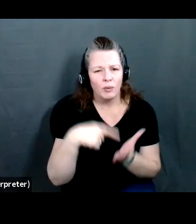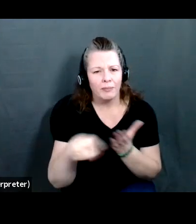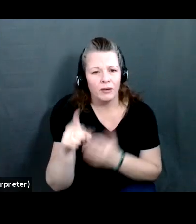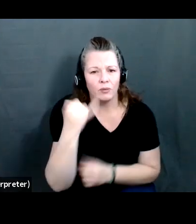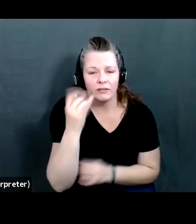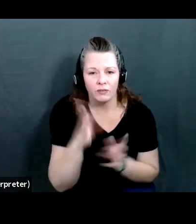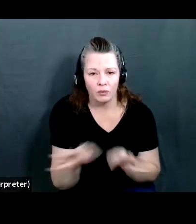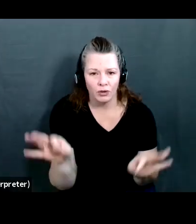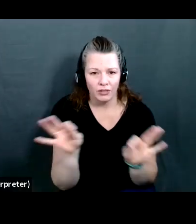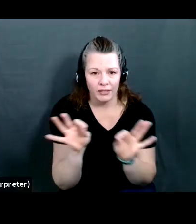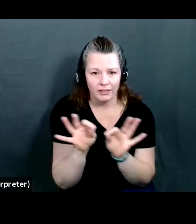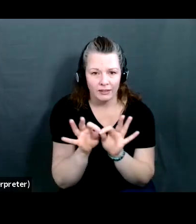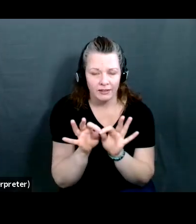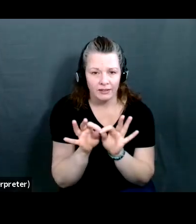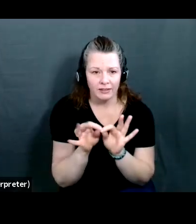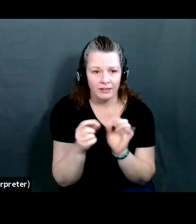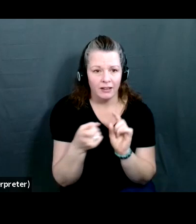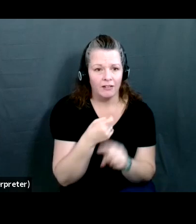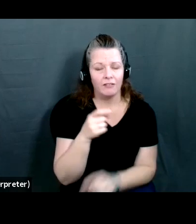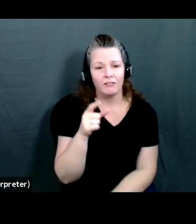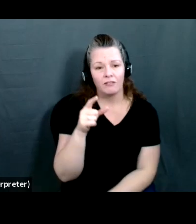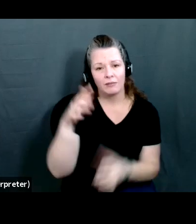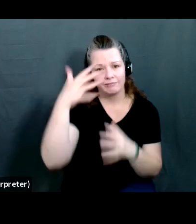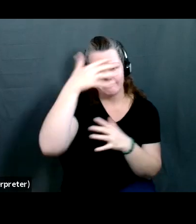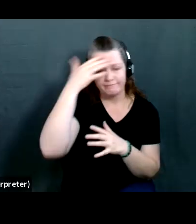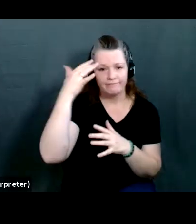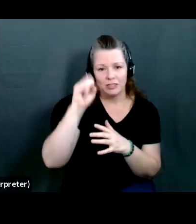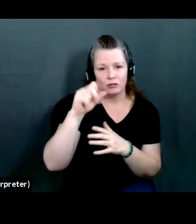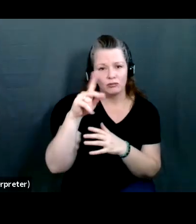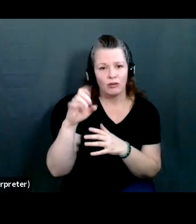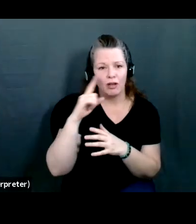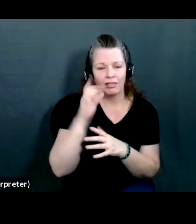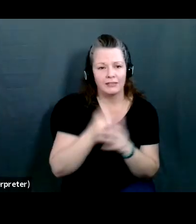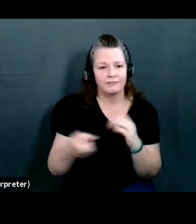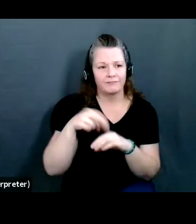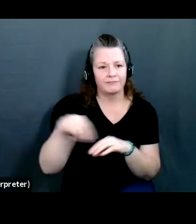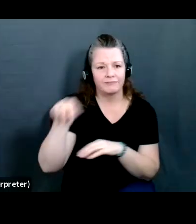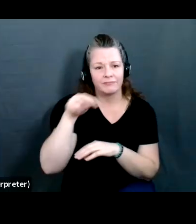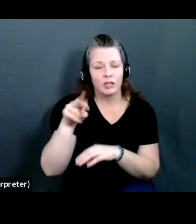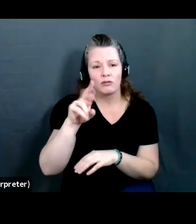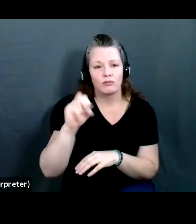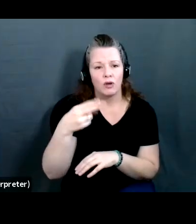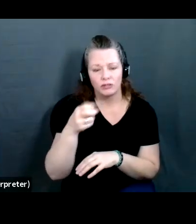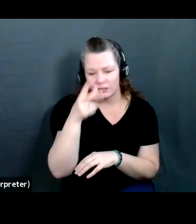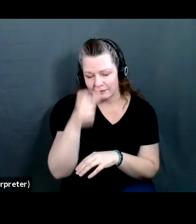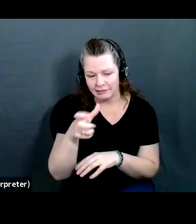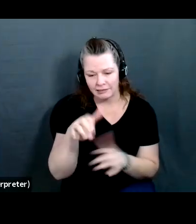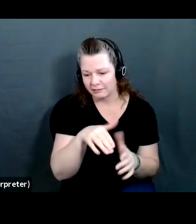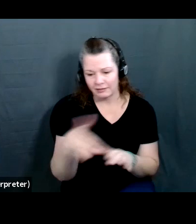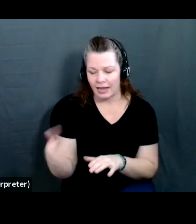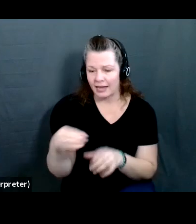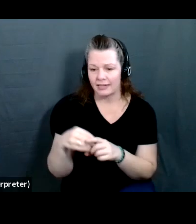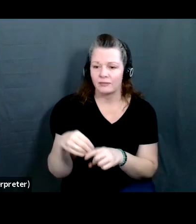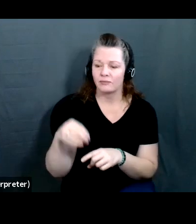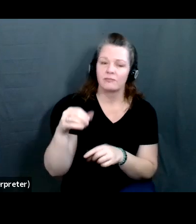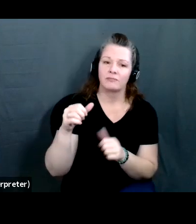lamp of his skull, a steeple rises. Roaches seek warmth in the dead bells while cherry blossoms burst